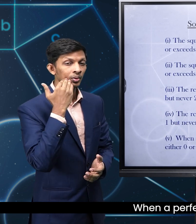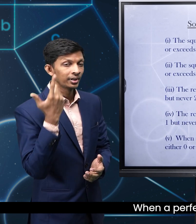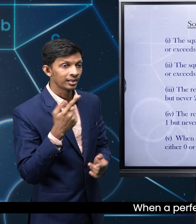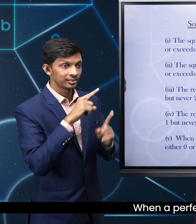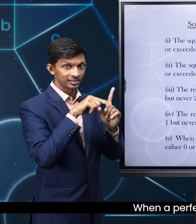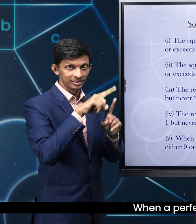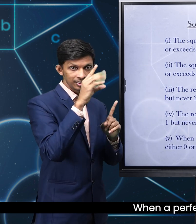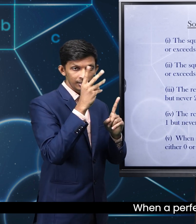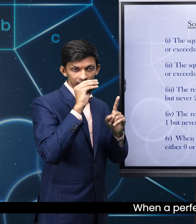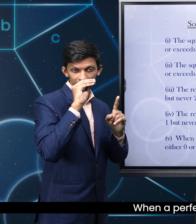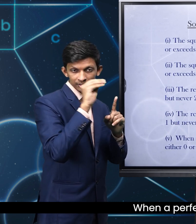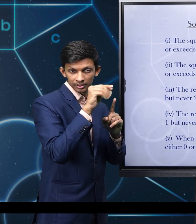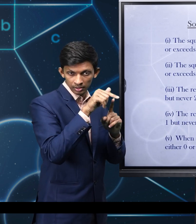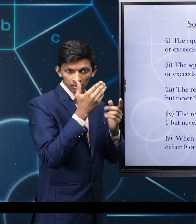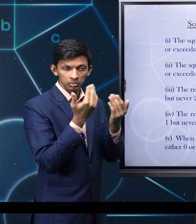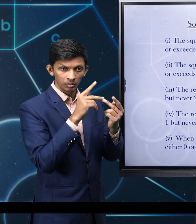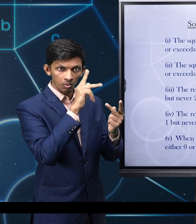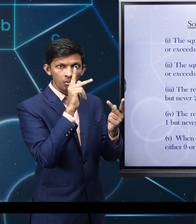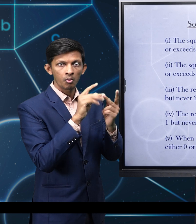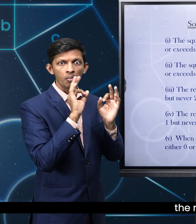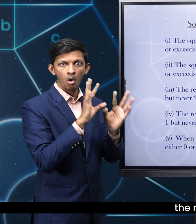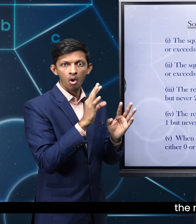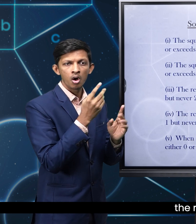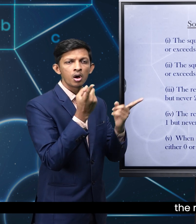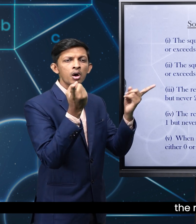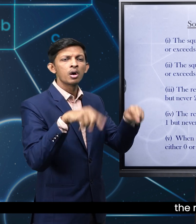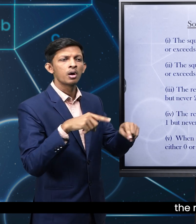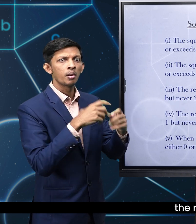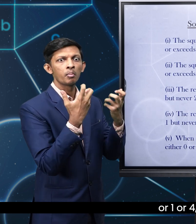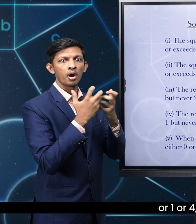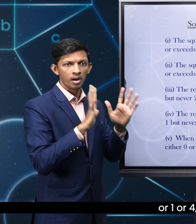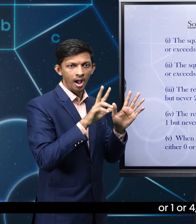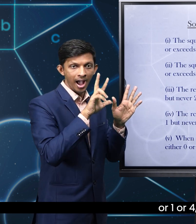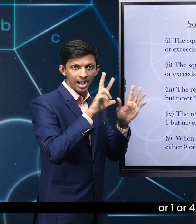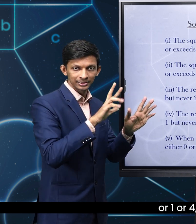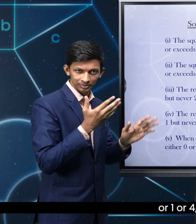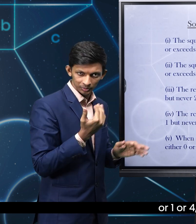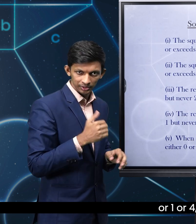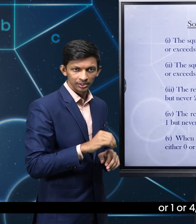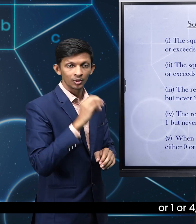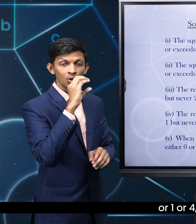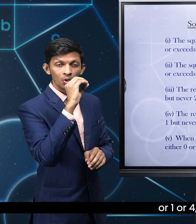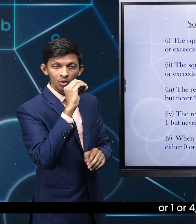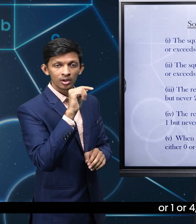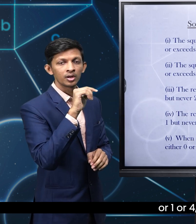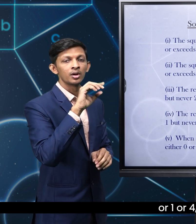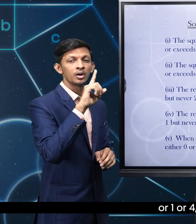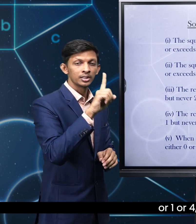When a perfect square is divided by 8, the remainder is either 0 or 1 or 4, but will never be equal to